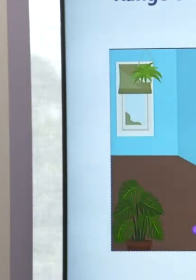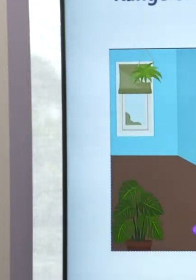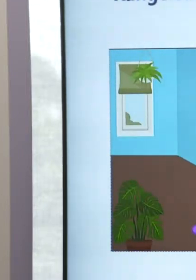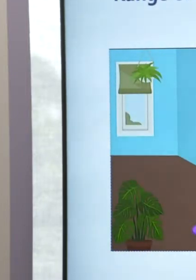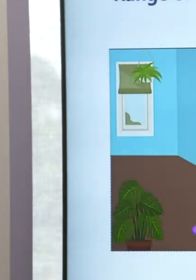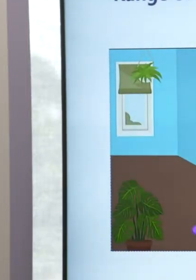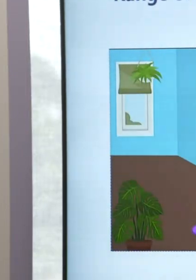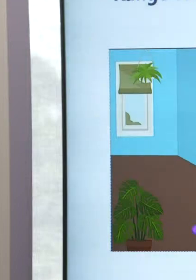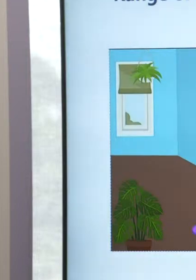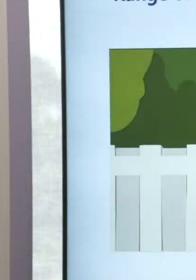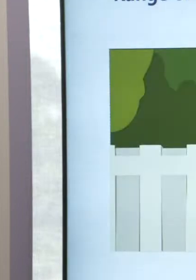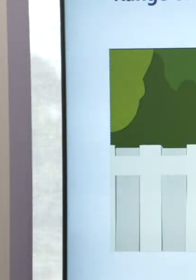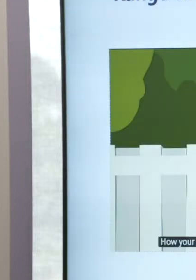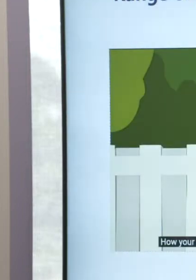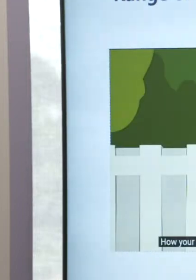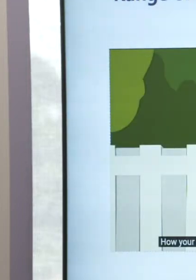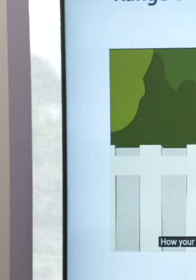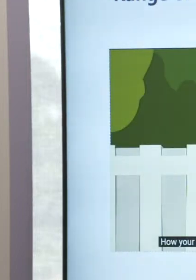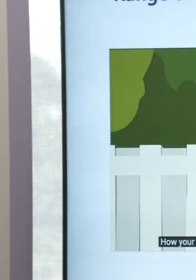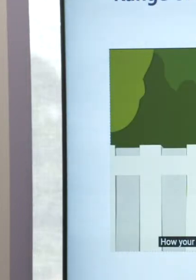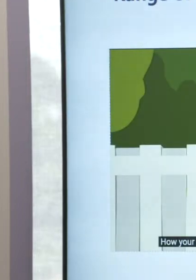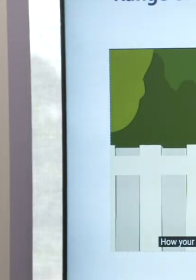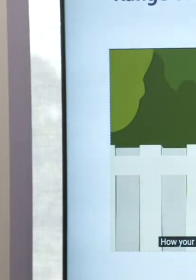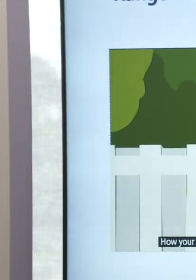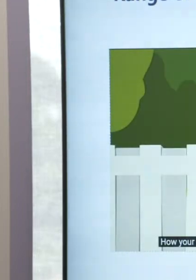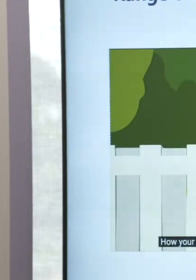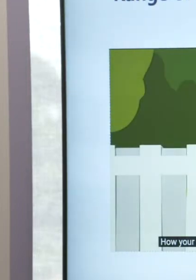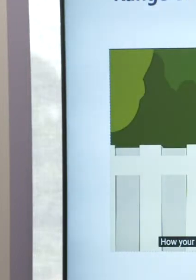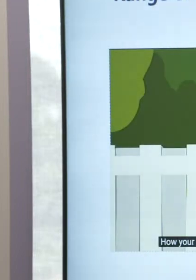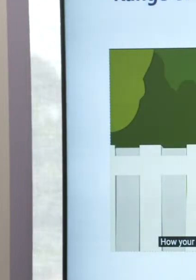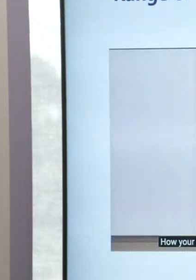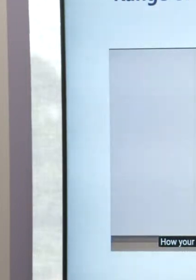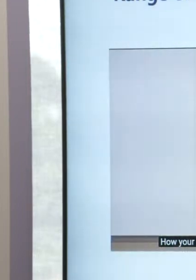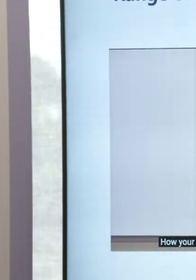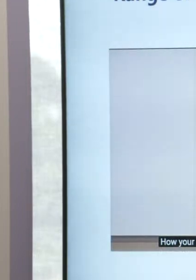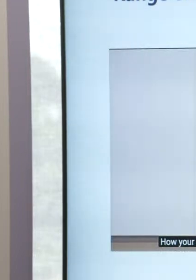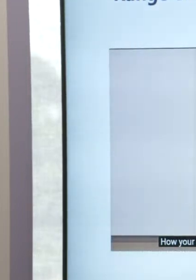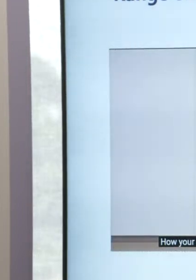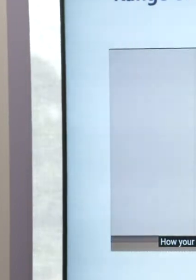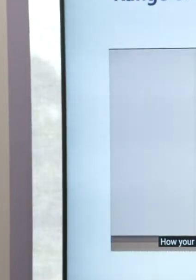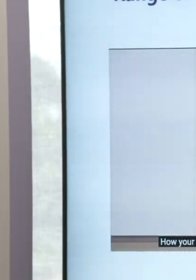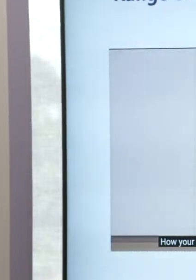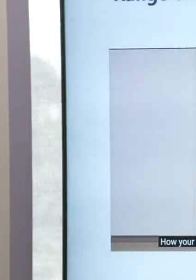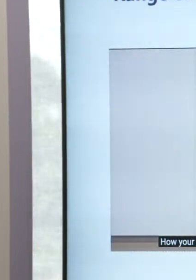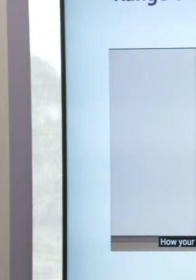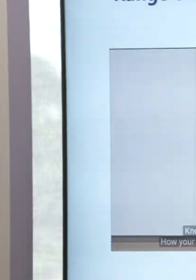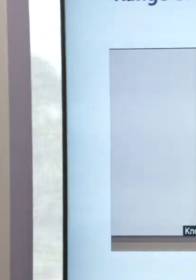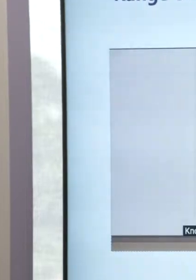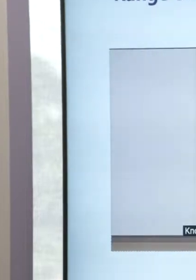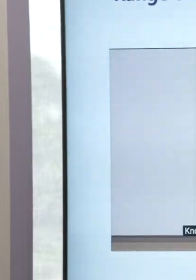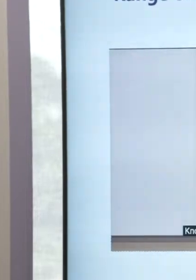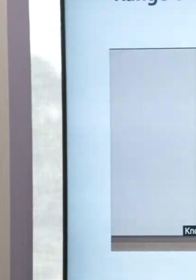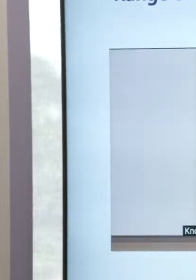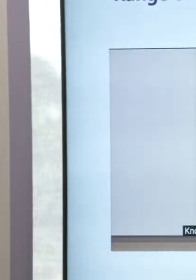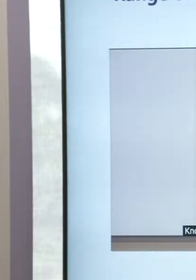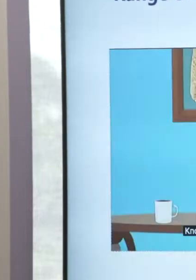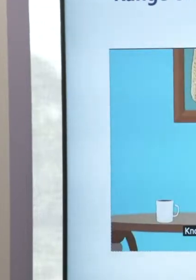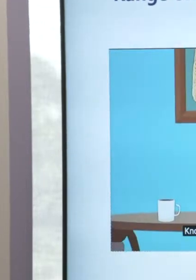worse? How your breathing is going and any new symptoms you